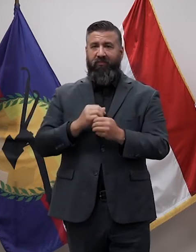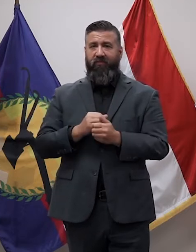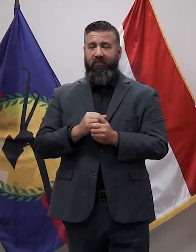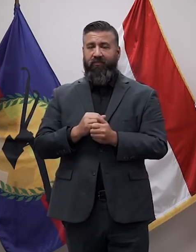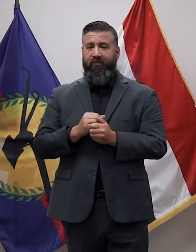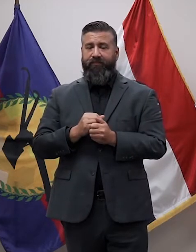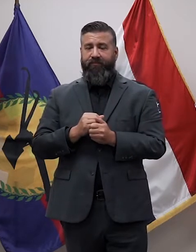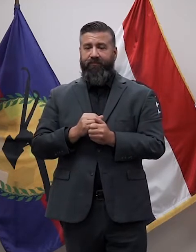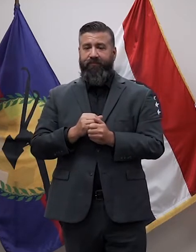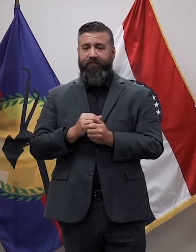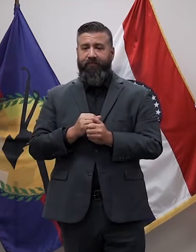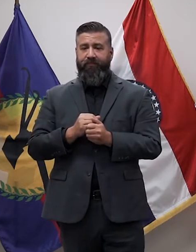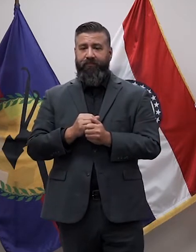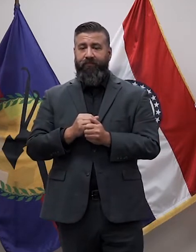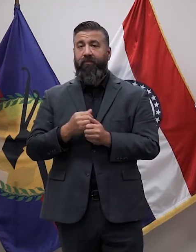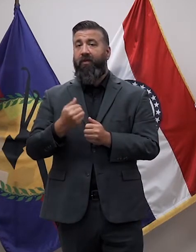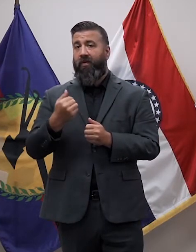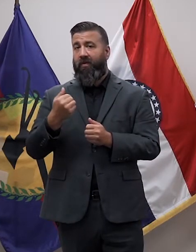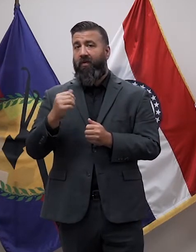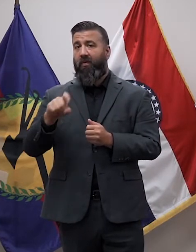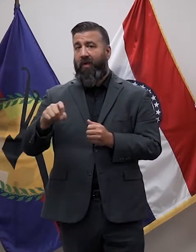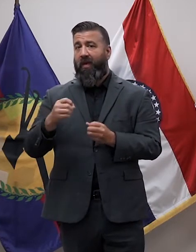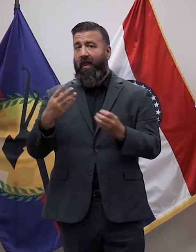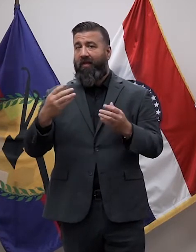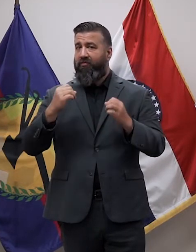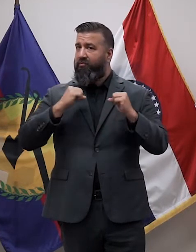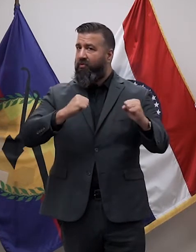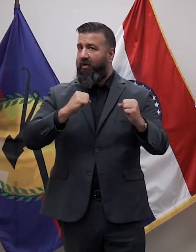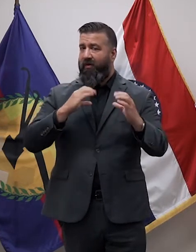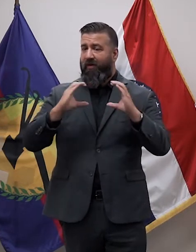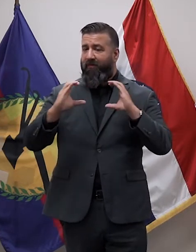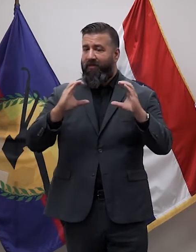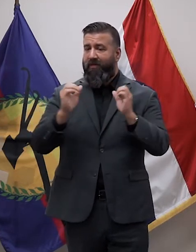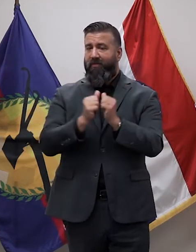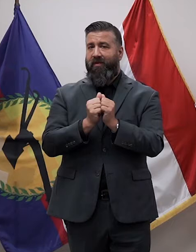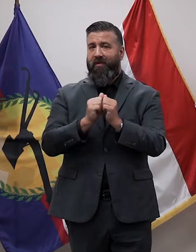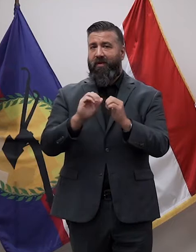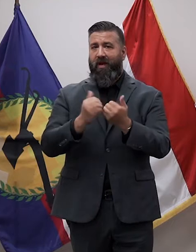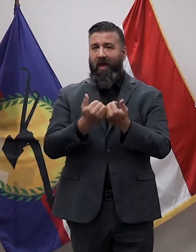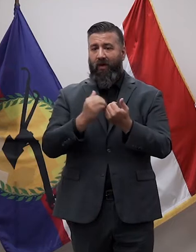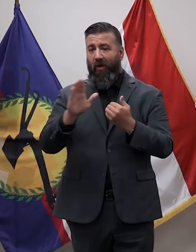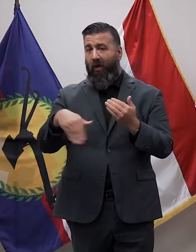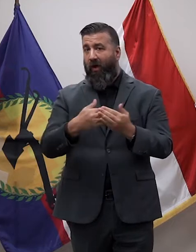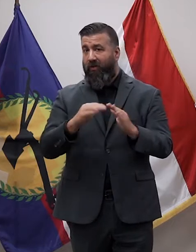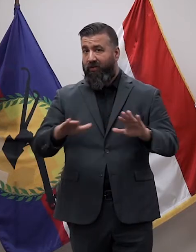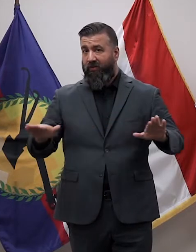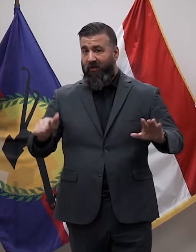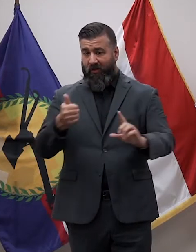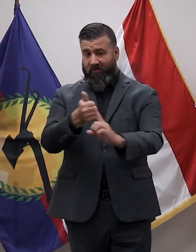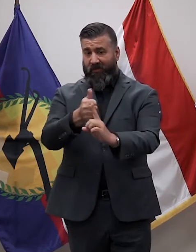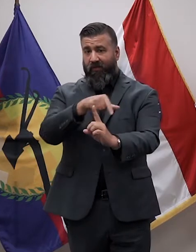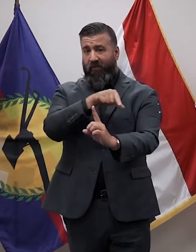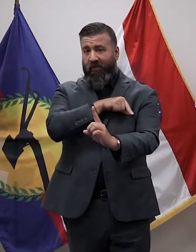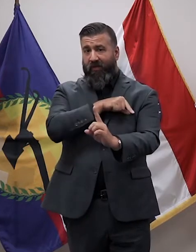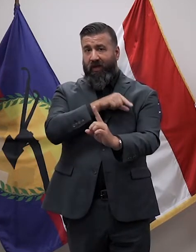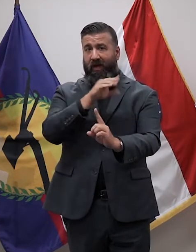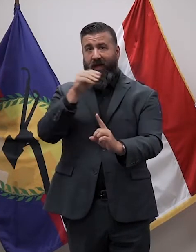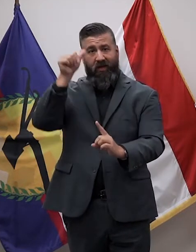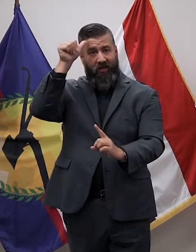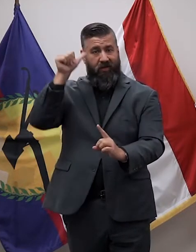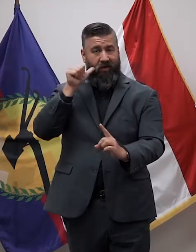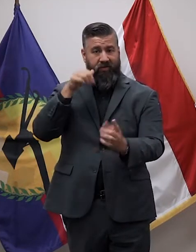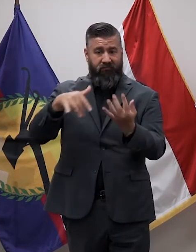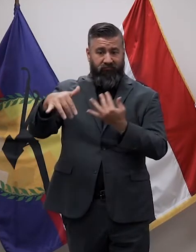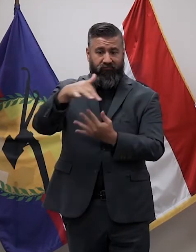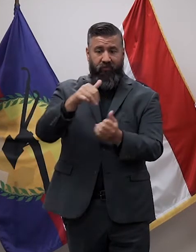possible as we move forward. But we do have to have a lot of strong conversations about how all eligible children, as well as all of the adults that are interacting